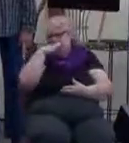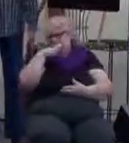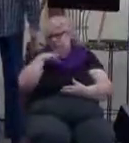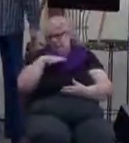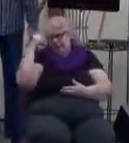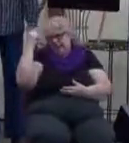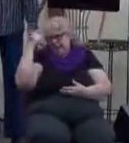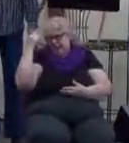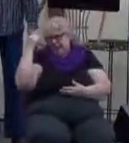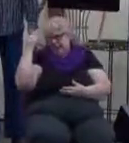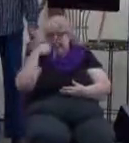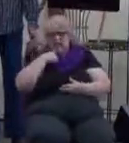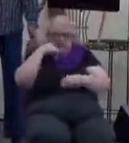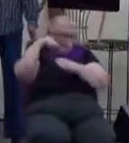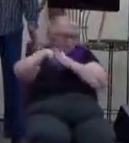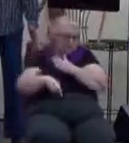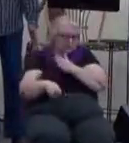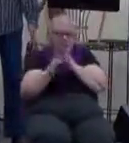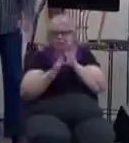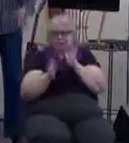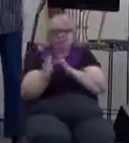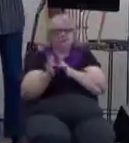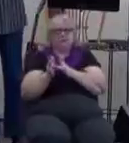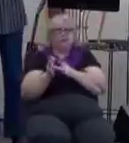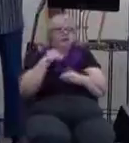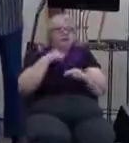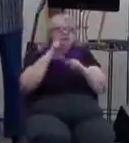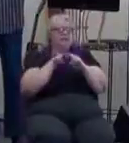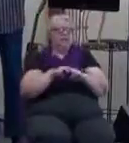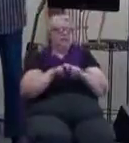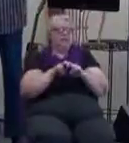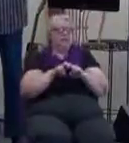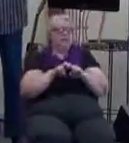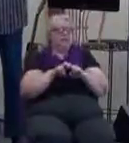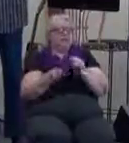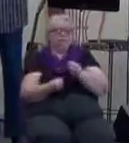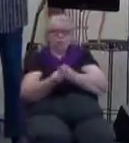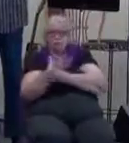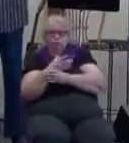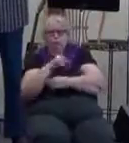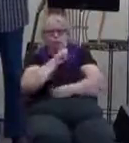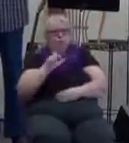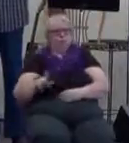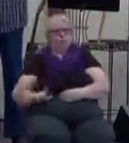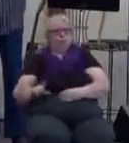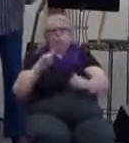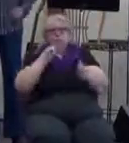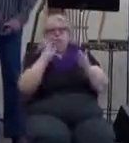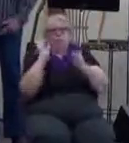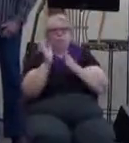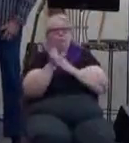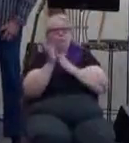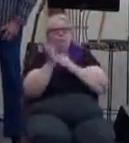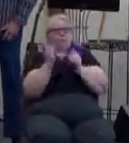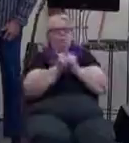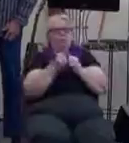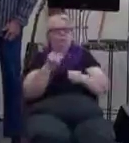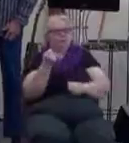And that's the way it was. I'm serious. I sat right there and grew in the Lord and praised with 11,000